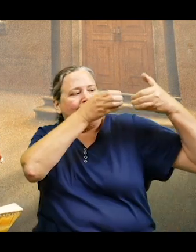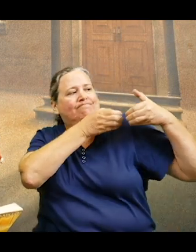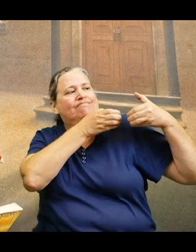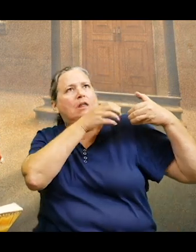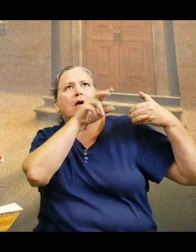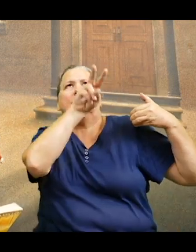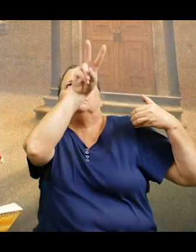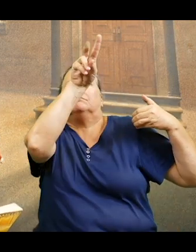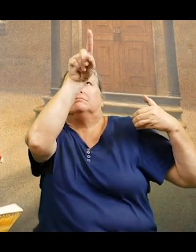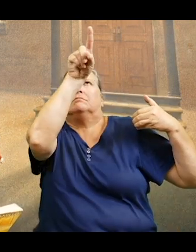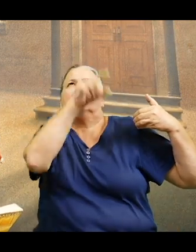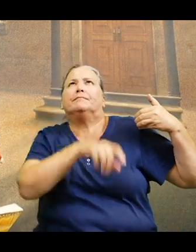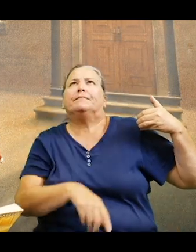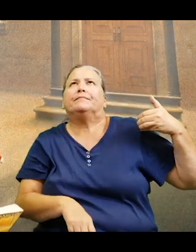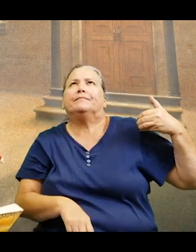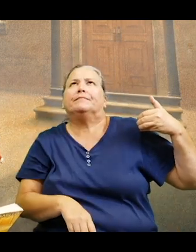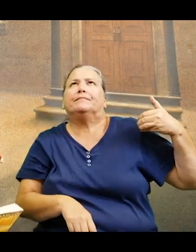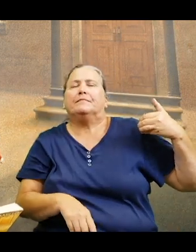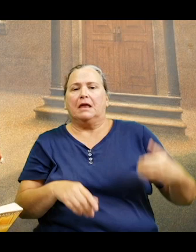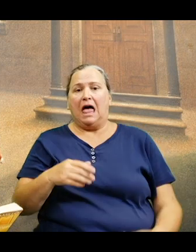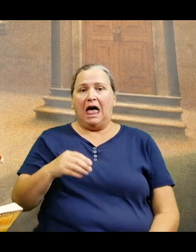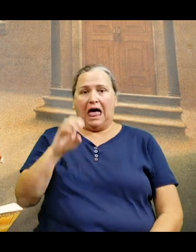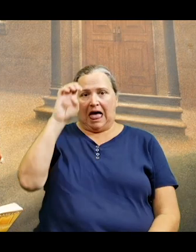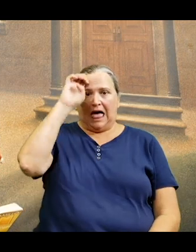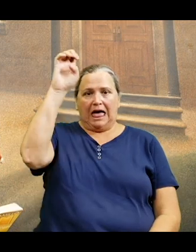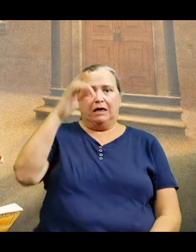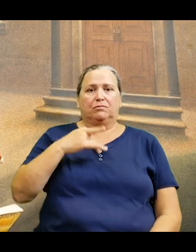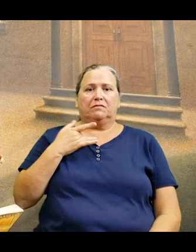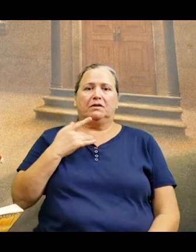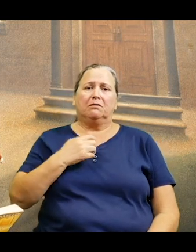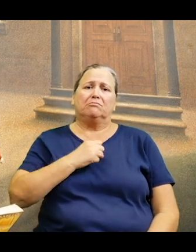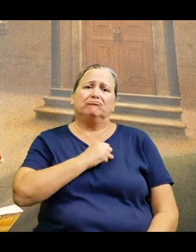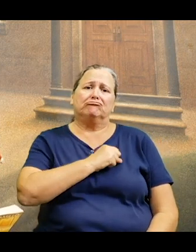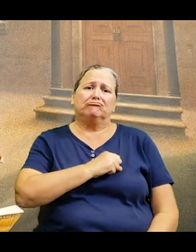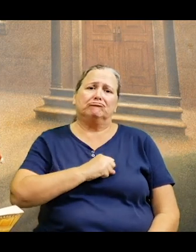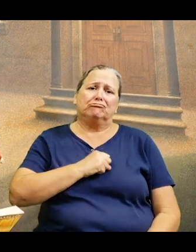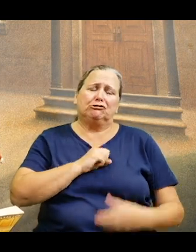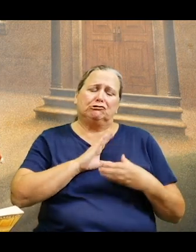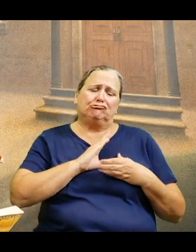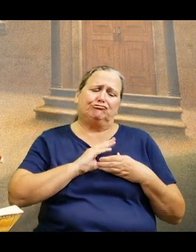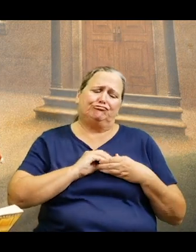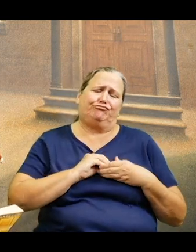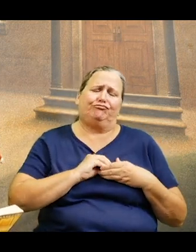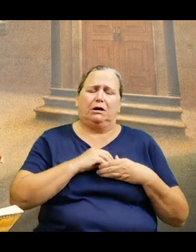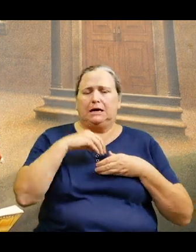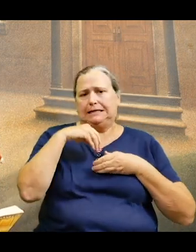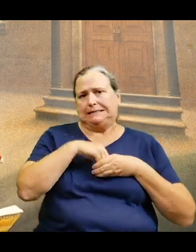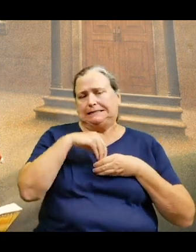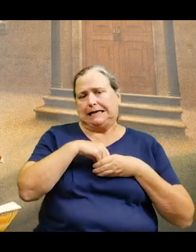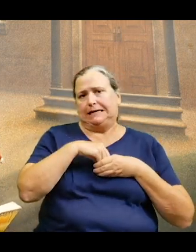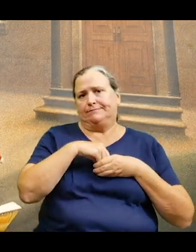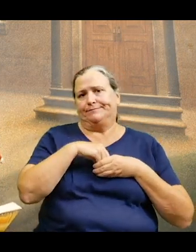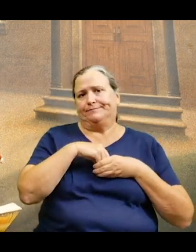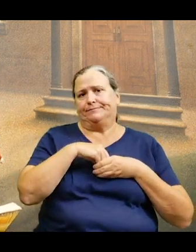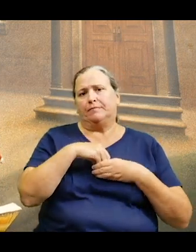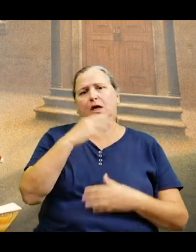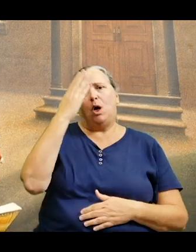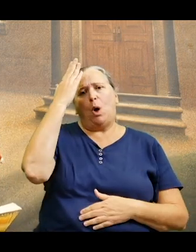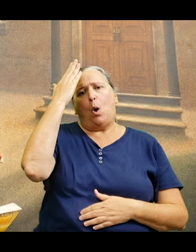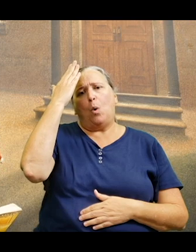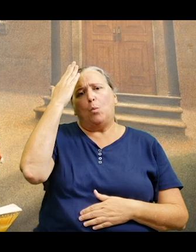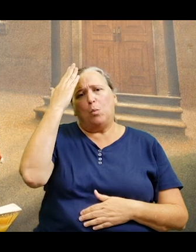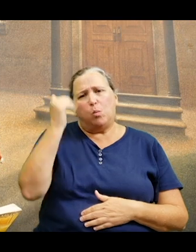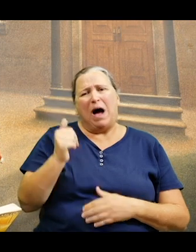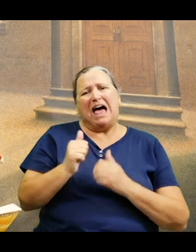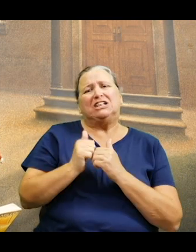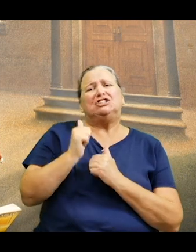it right there." Edward felt a pang of sorrow, deep and sweet and familiar. Why did she have to be